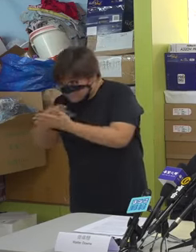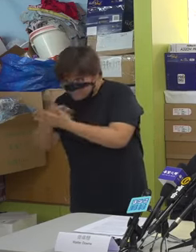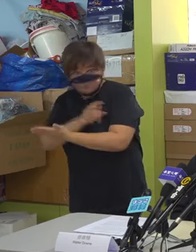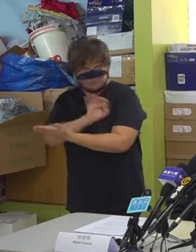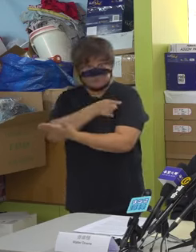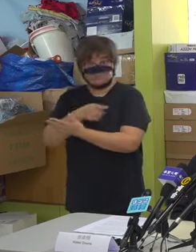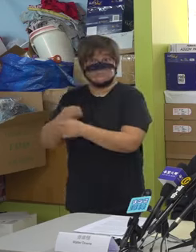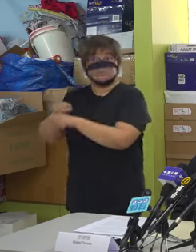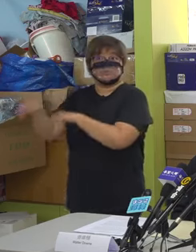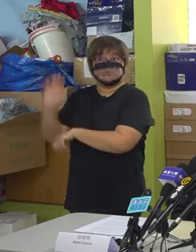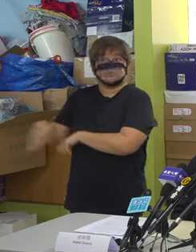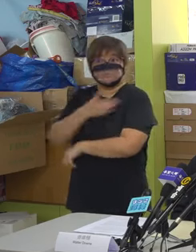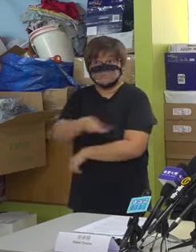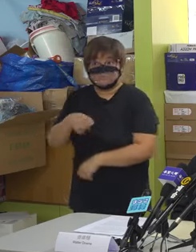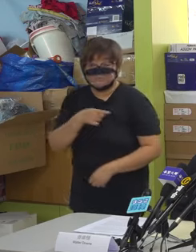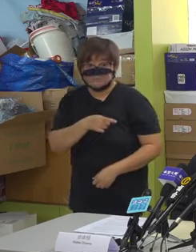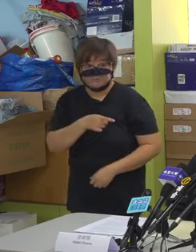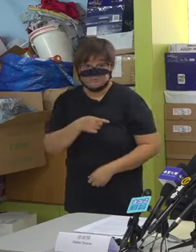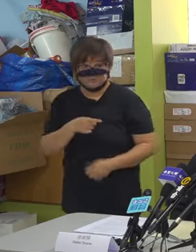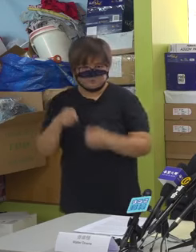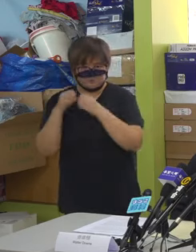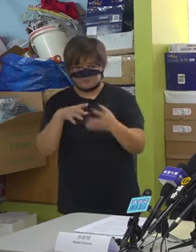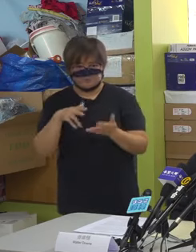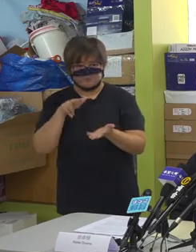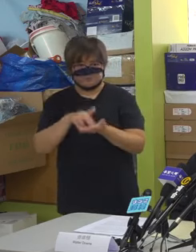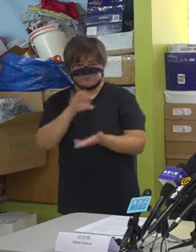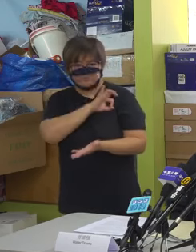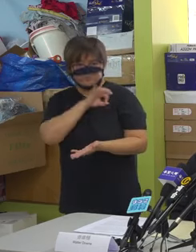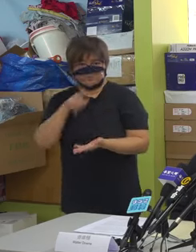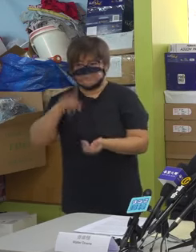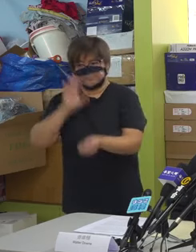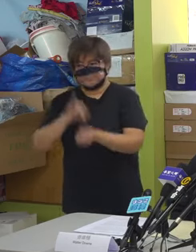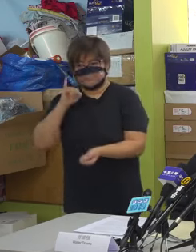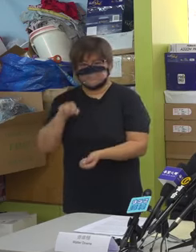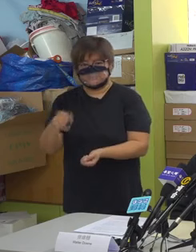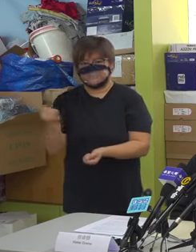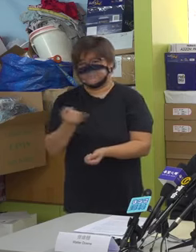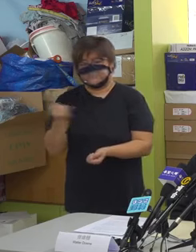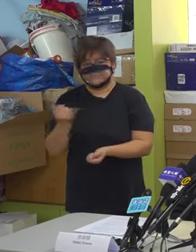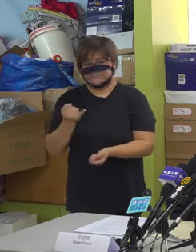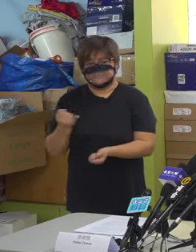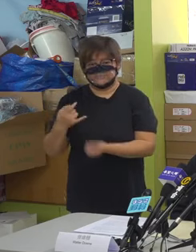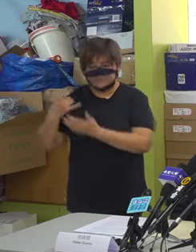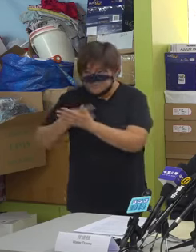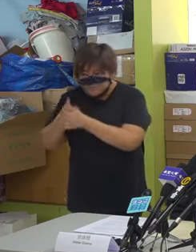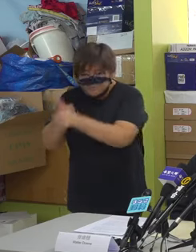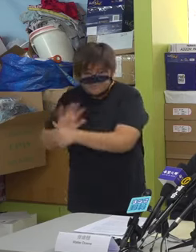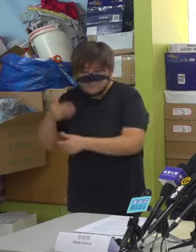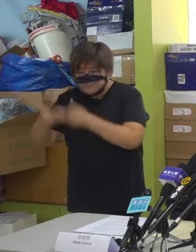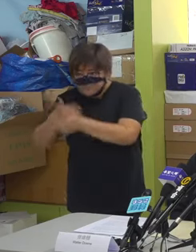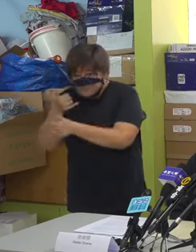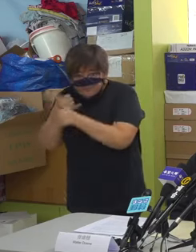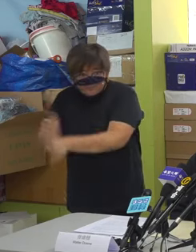letdown of Hong Kong to be a rubber stamp. This is exactly the action which triggers the Hong Kong people.